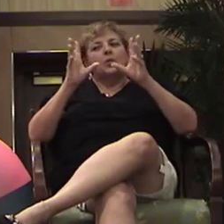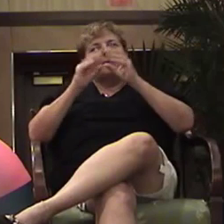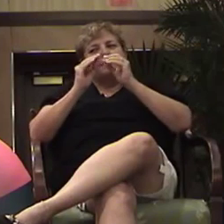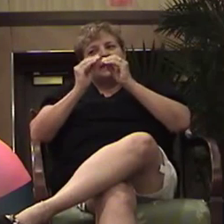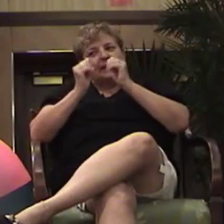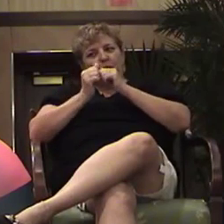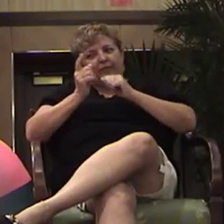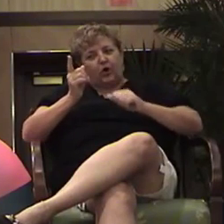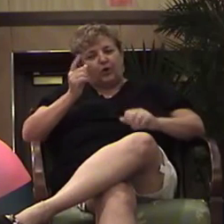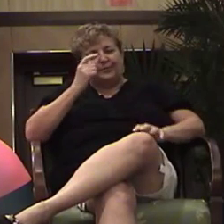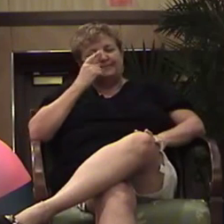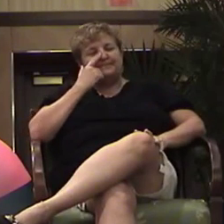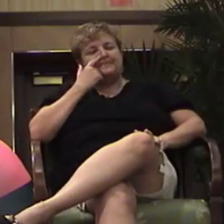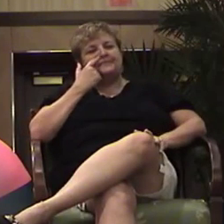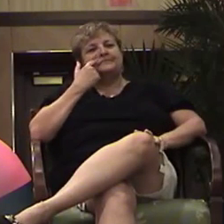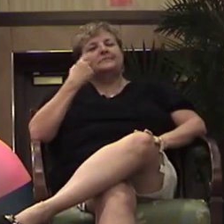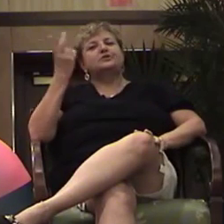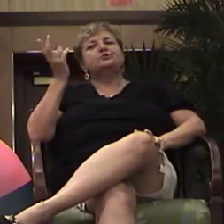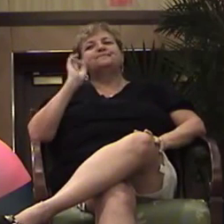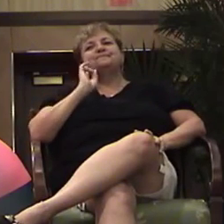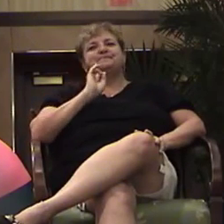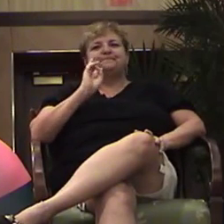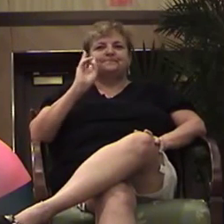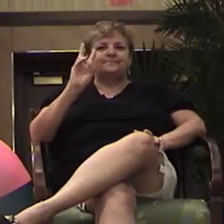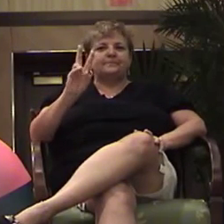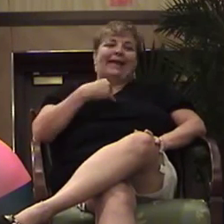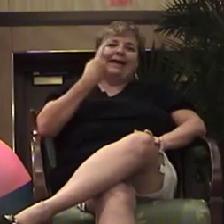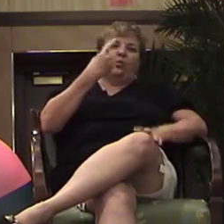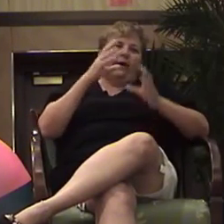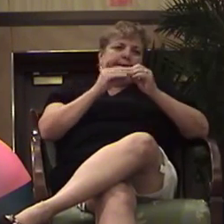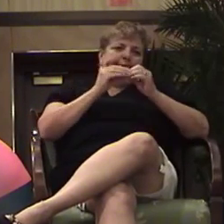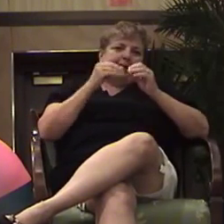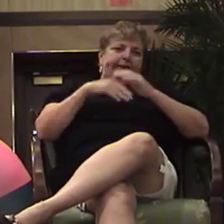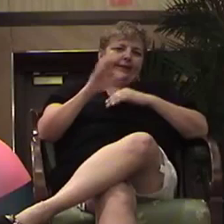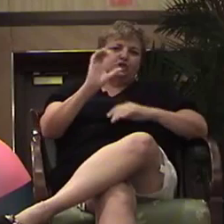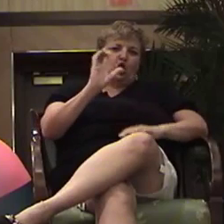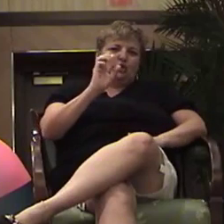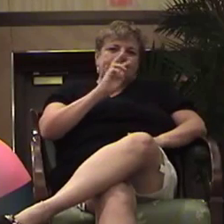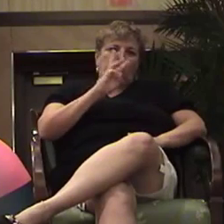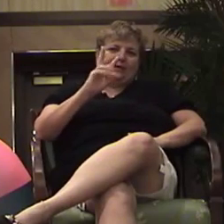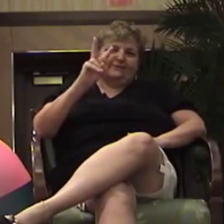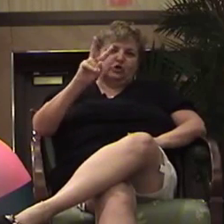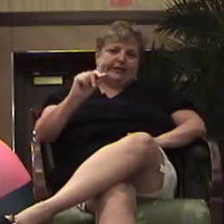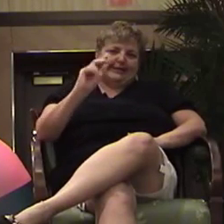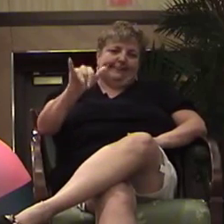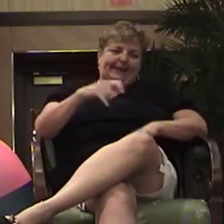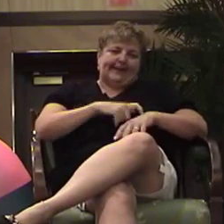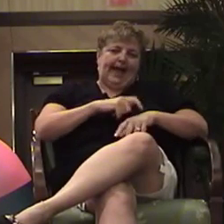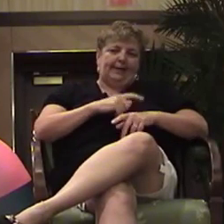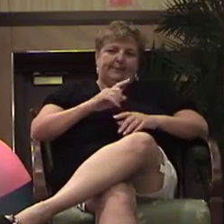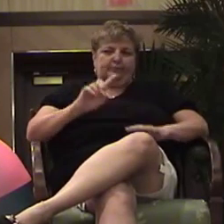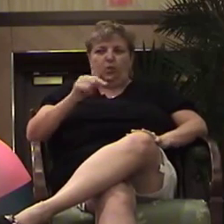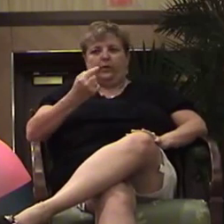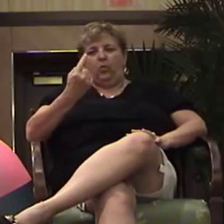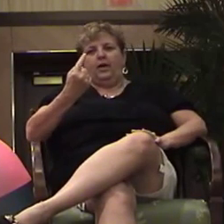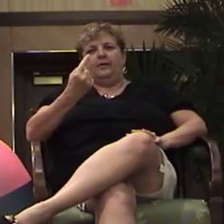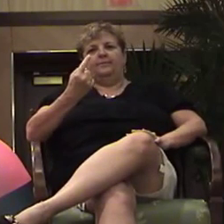Well, we go to they only had in West Virginia at this time. I was 21